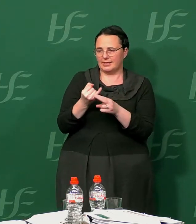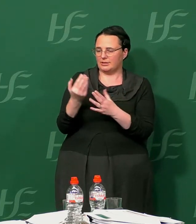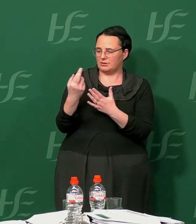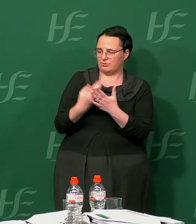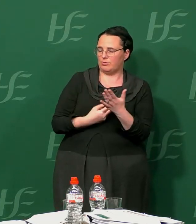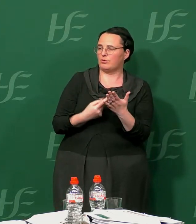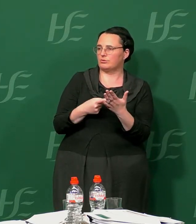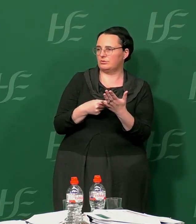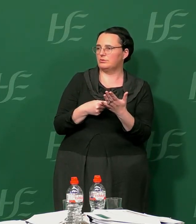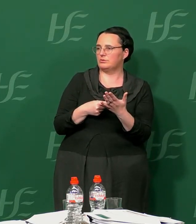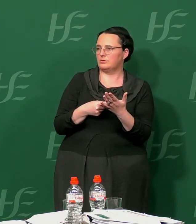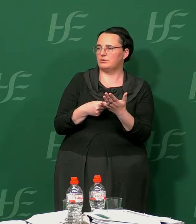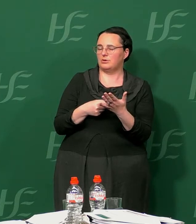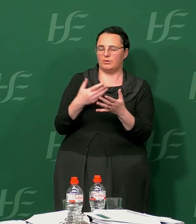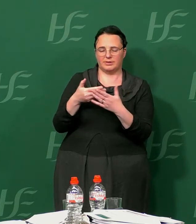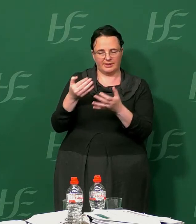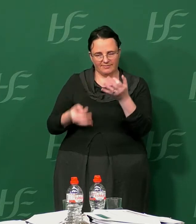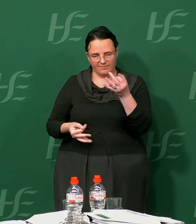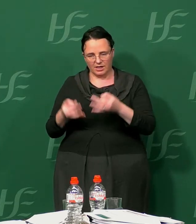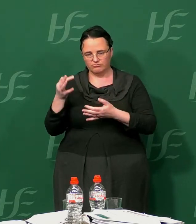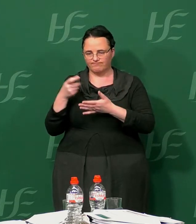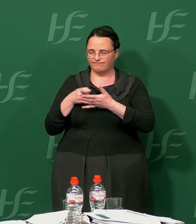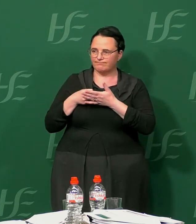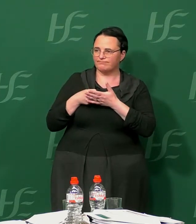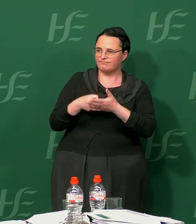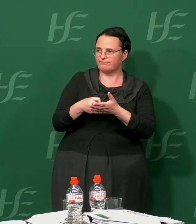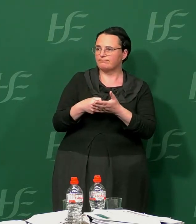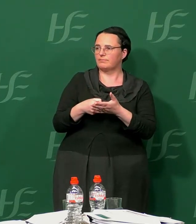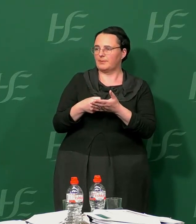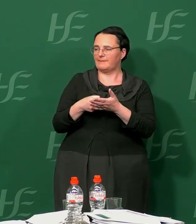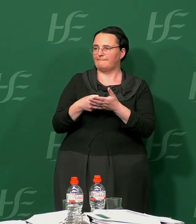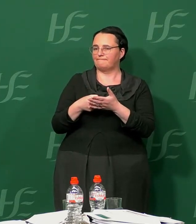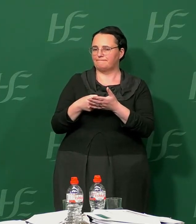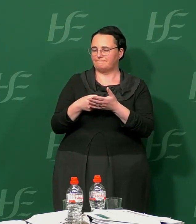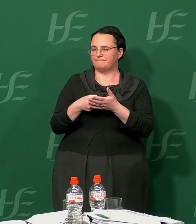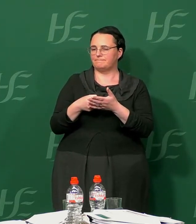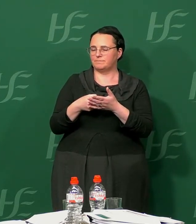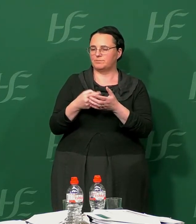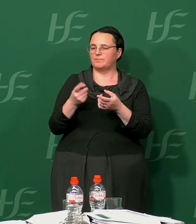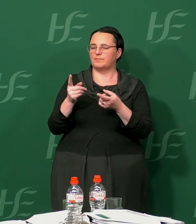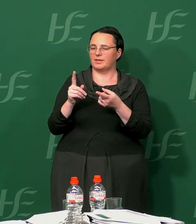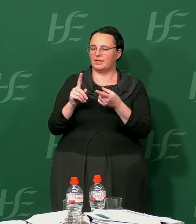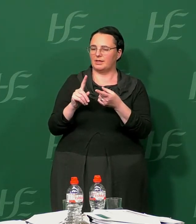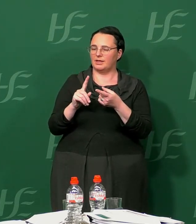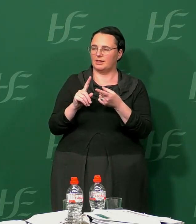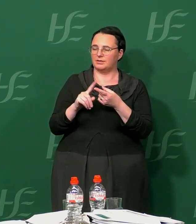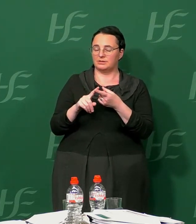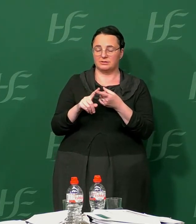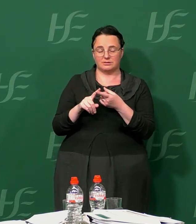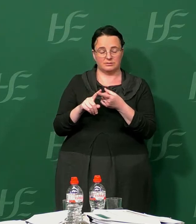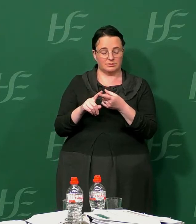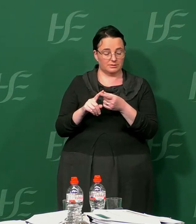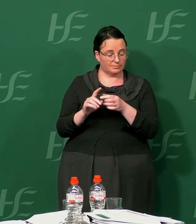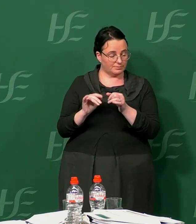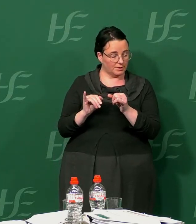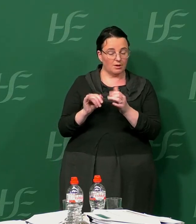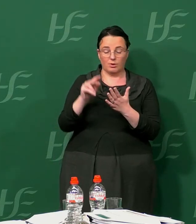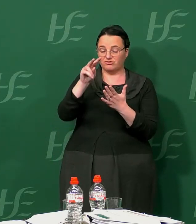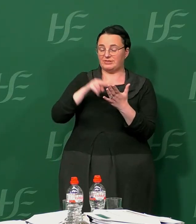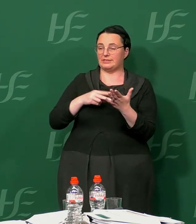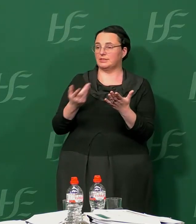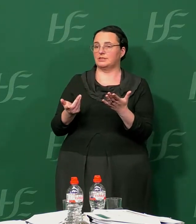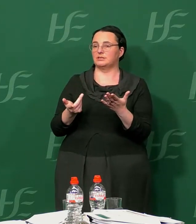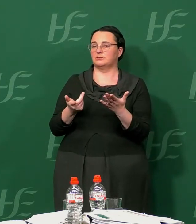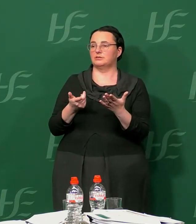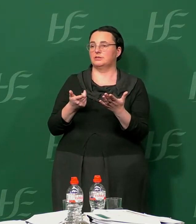assure everybody, the findings, the recommendations, all of them are committed. And it is indeed quite a gruesome read as it is. So it wasn't